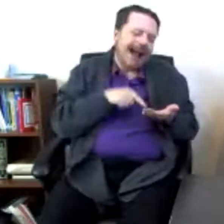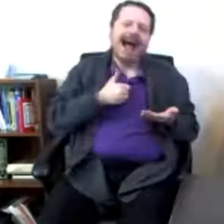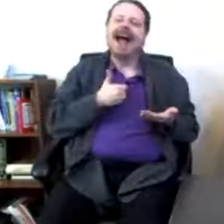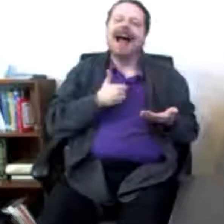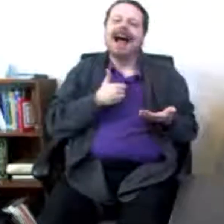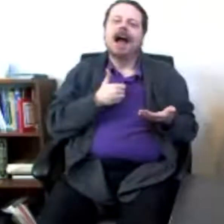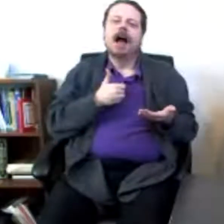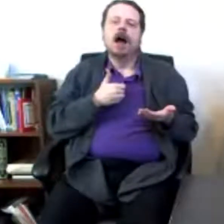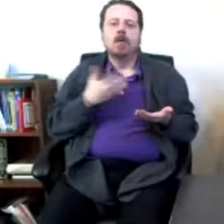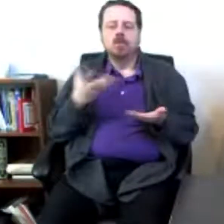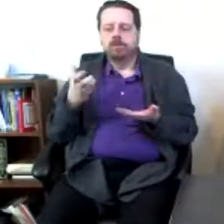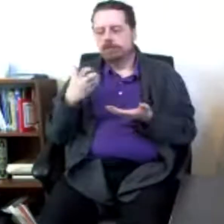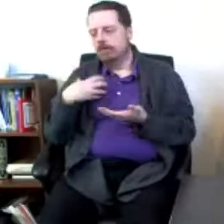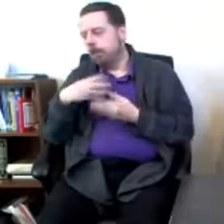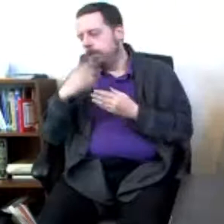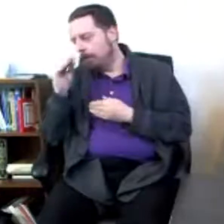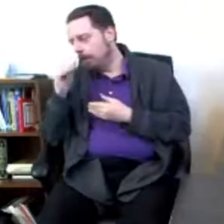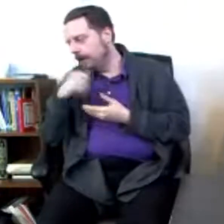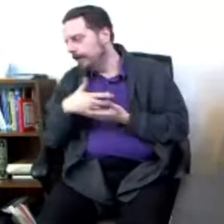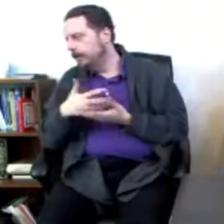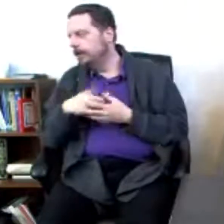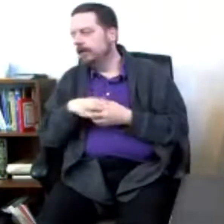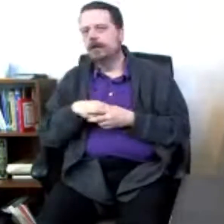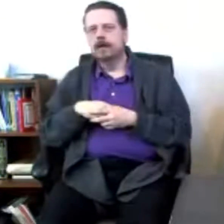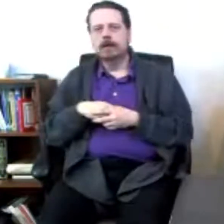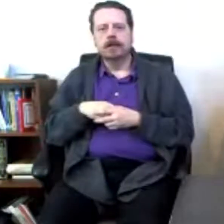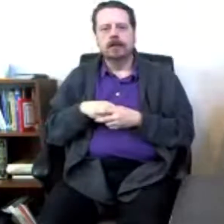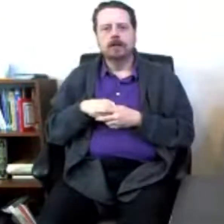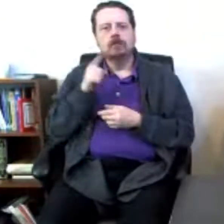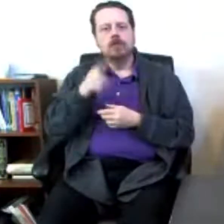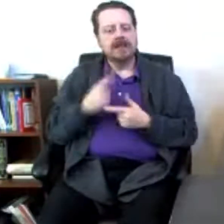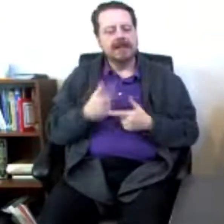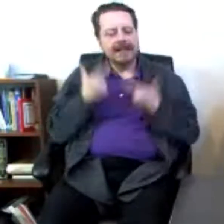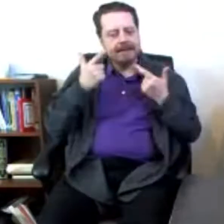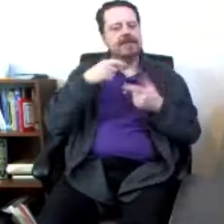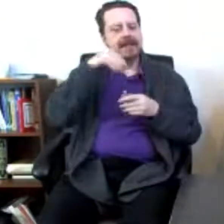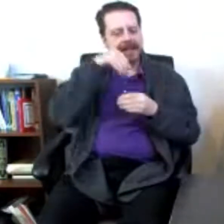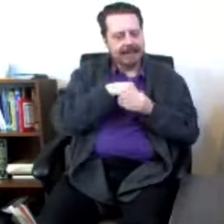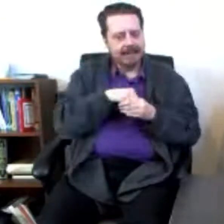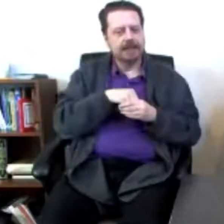miseries of your wish more than you live in the blessings of your bounties.